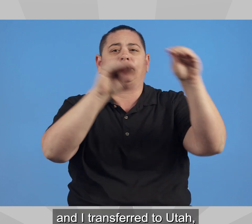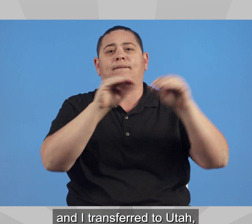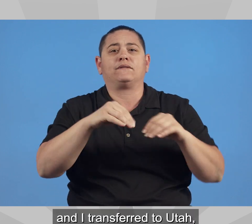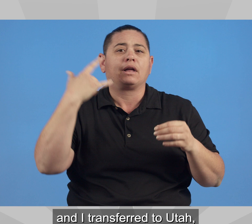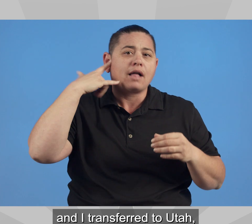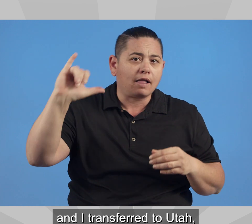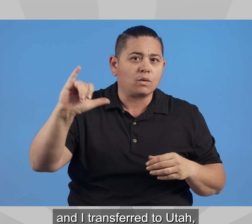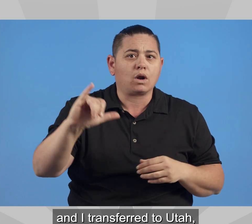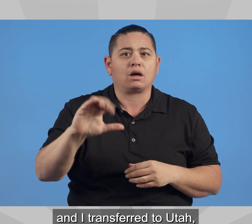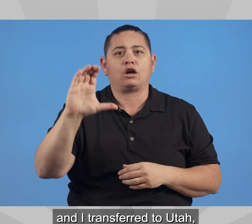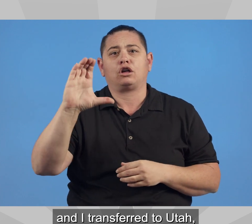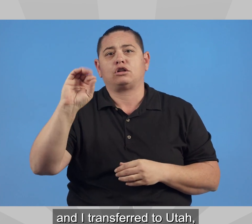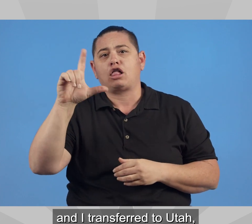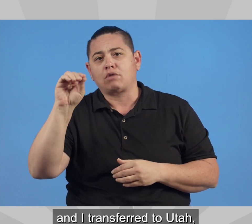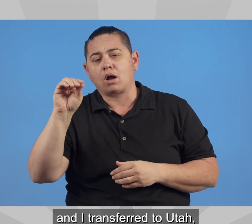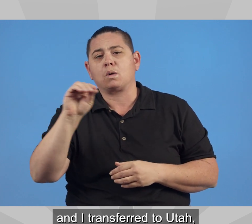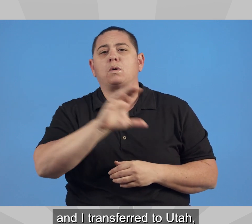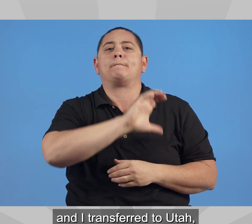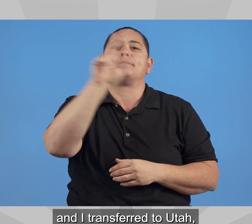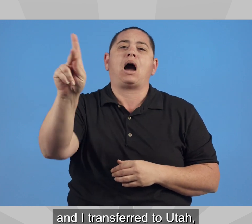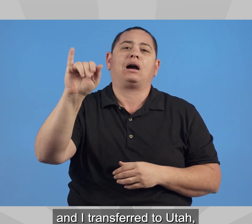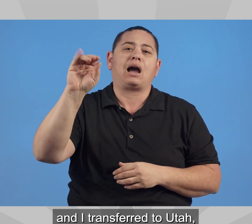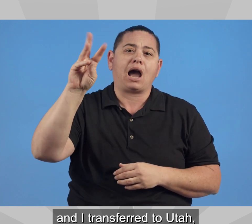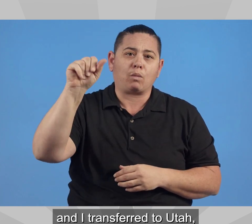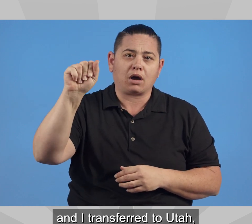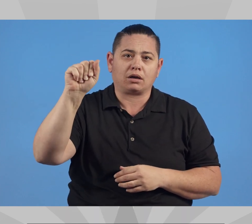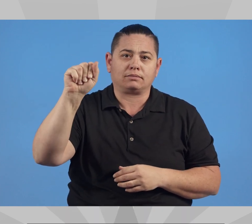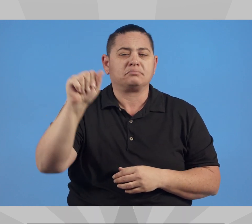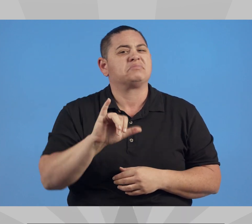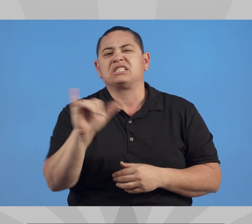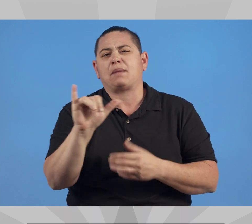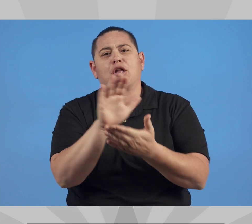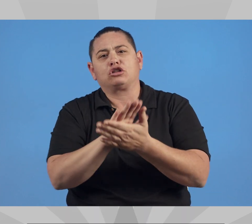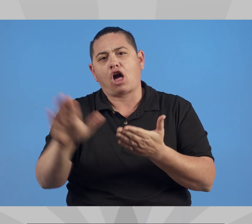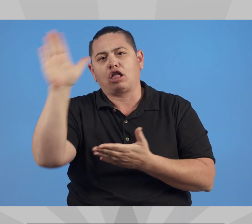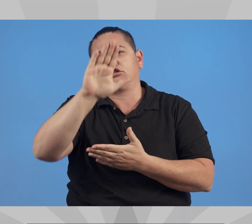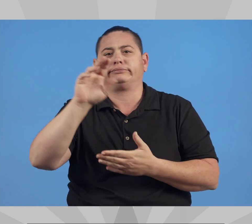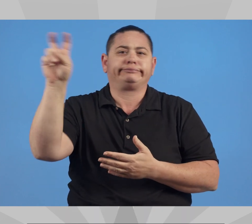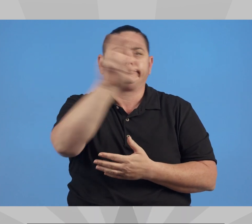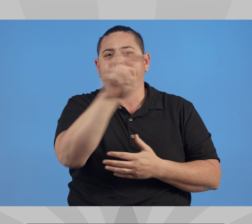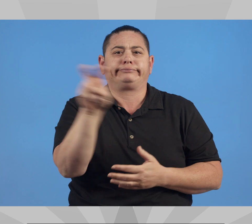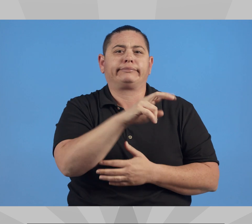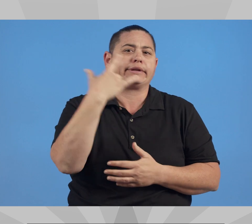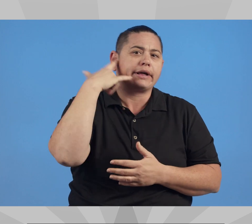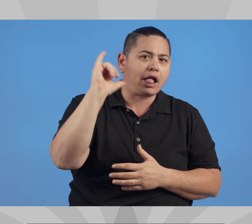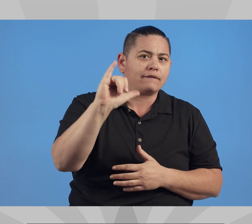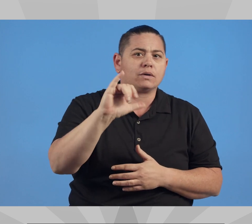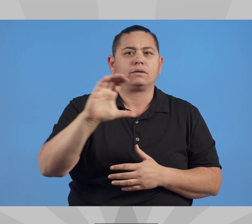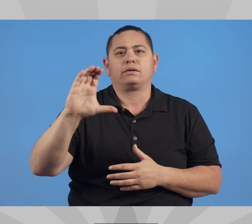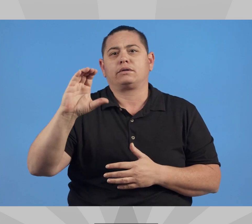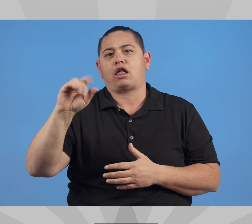I transferred to Utah, California, Colorado, back to Iowa, Hawaii, and